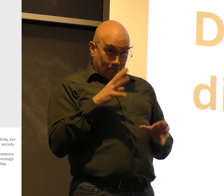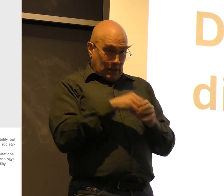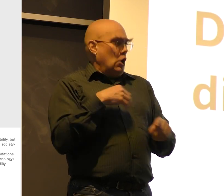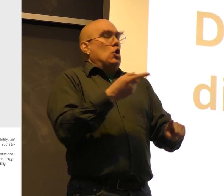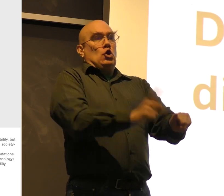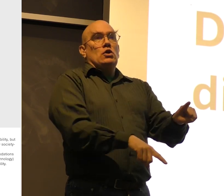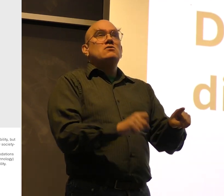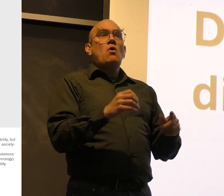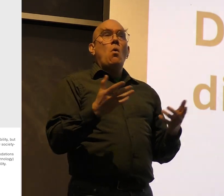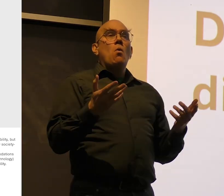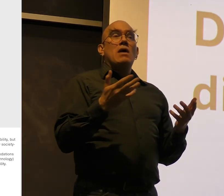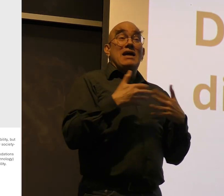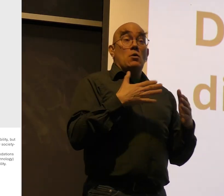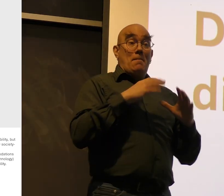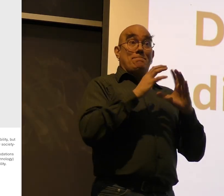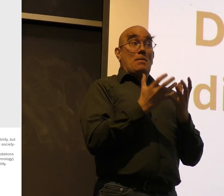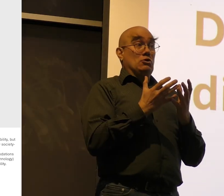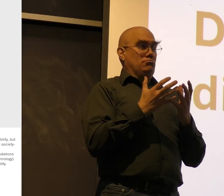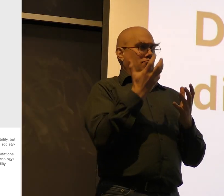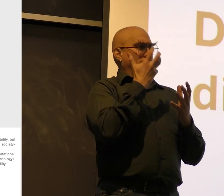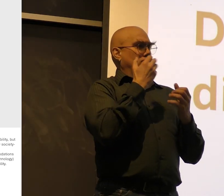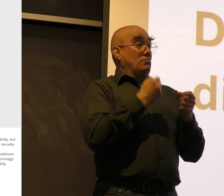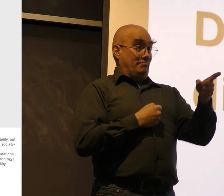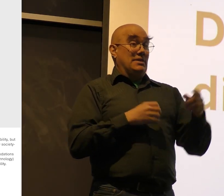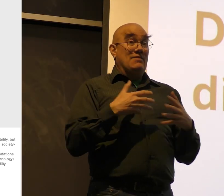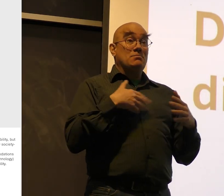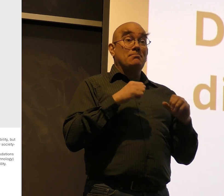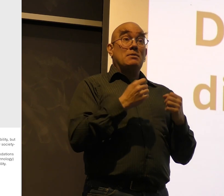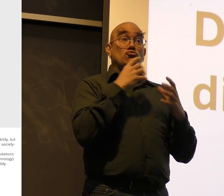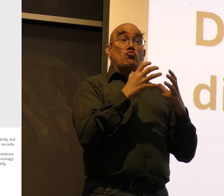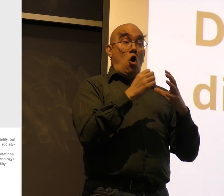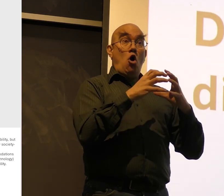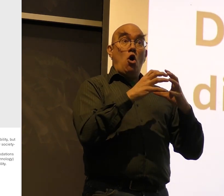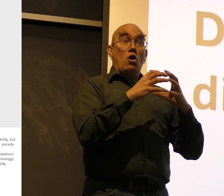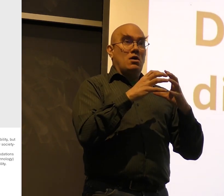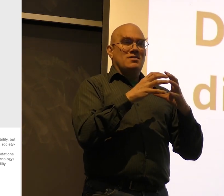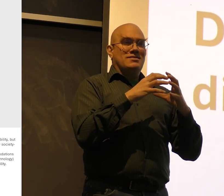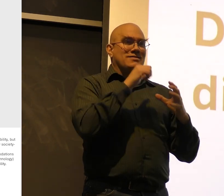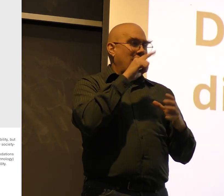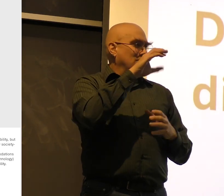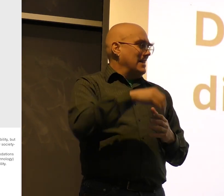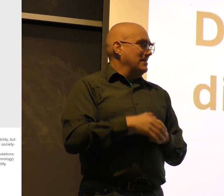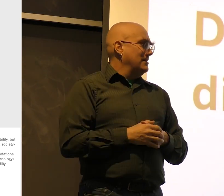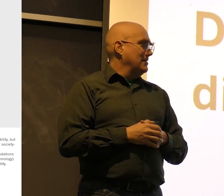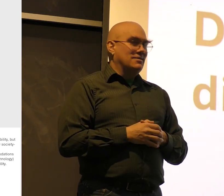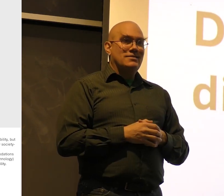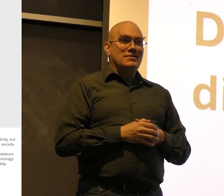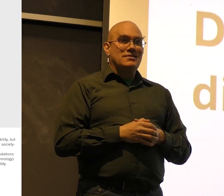make that decision. I was not able to participate. So in my bubble, it's a strong bubble in my bubble, but the bubble